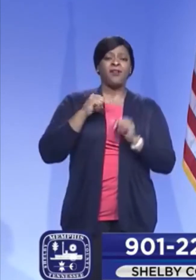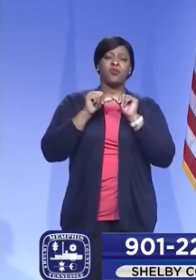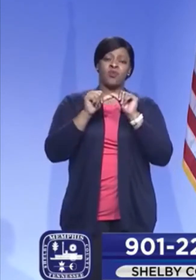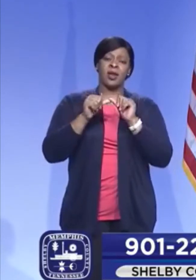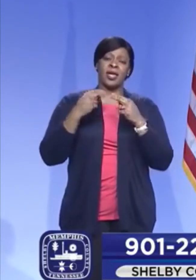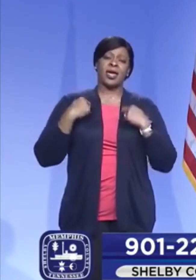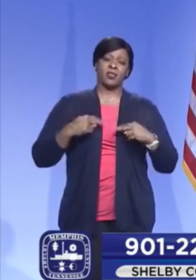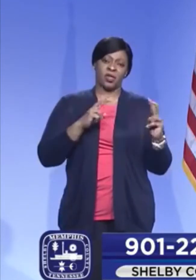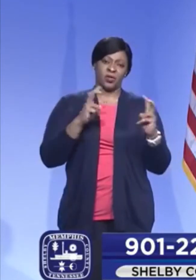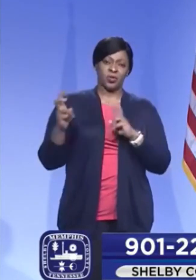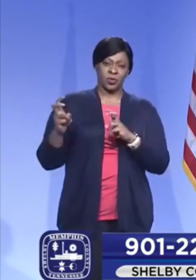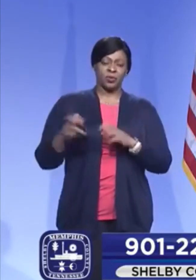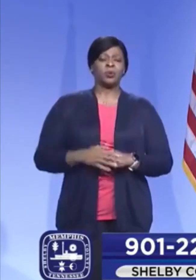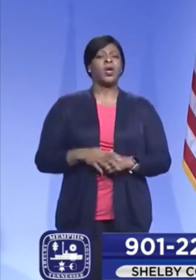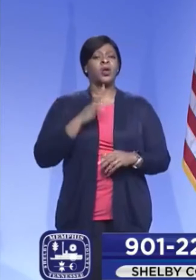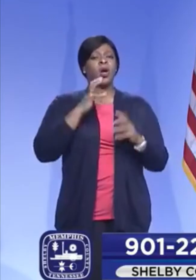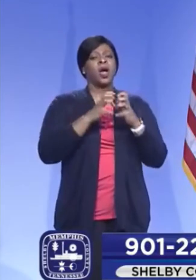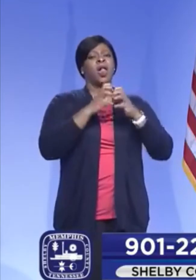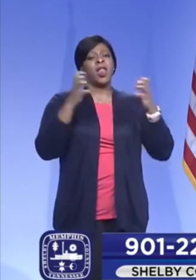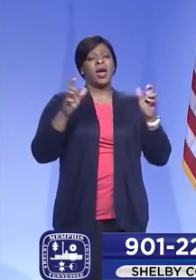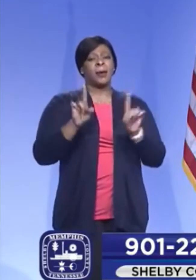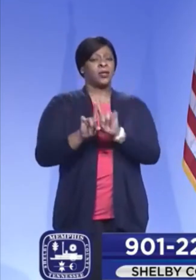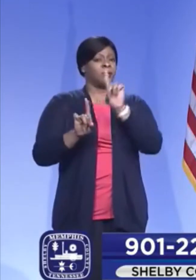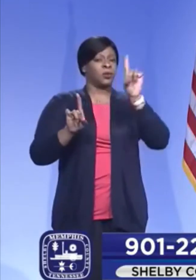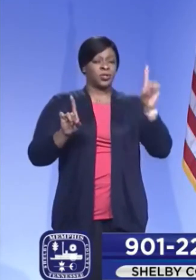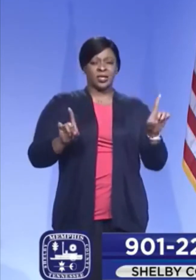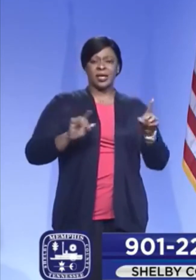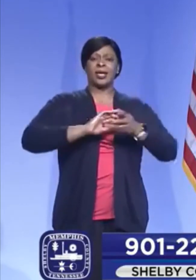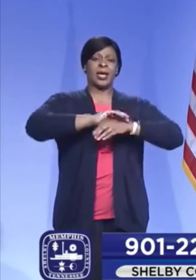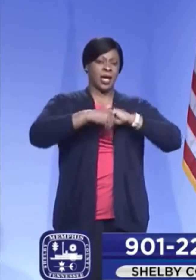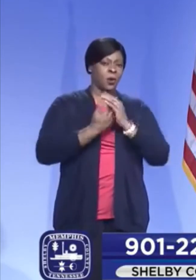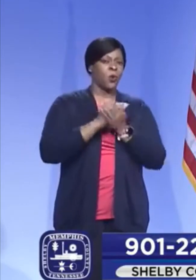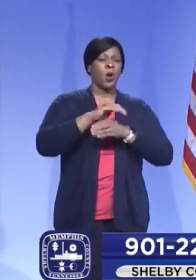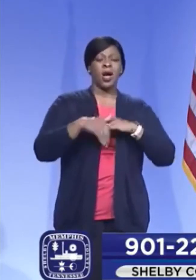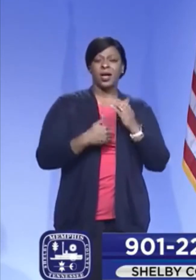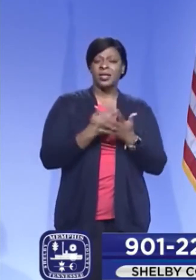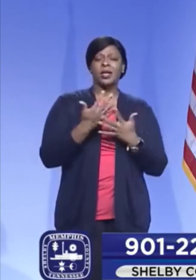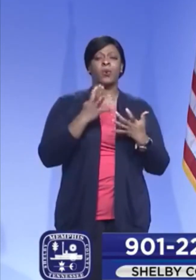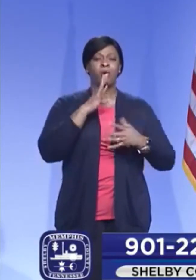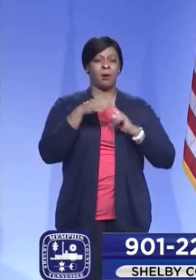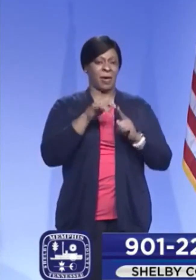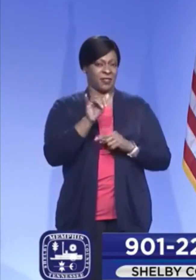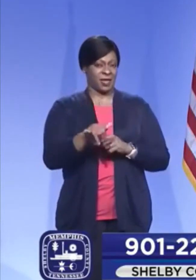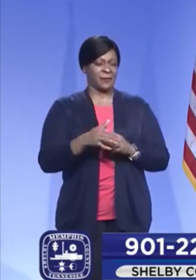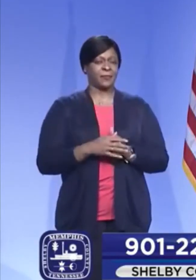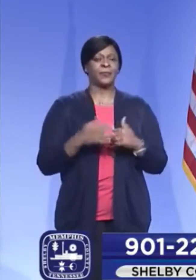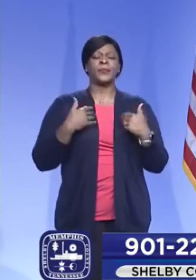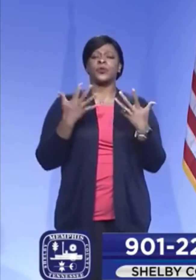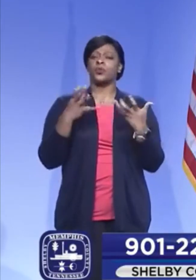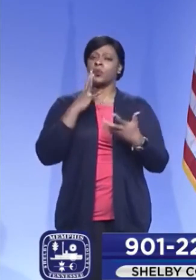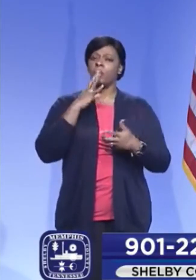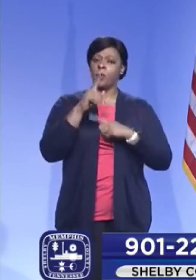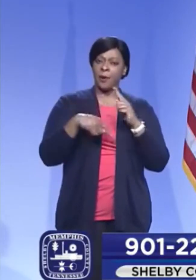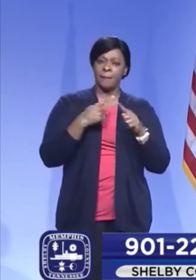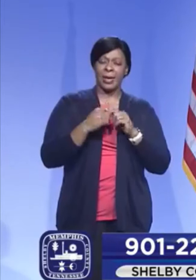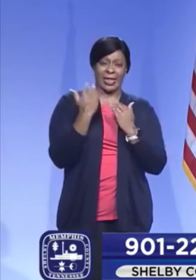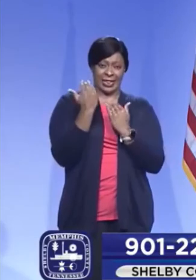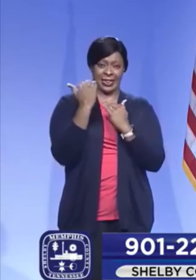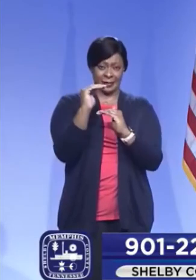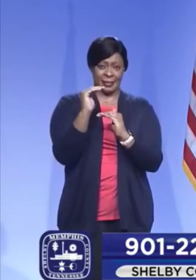illnesses. We've talked a lot about social distancing and hand washing, so I don't want to speak to that. I do want to talk about